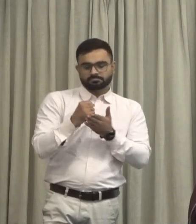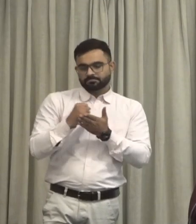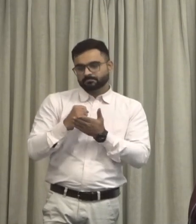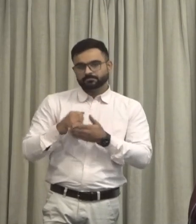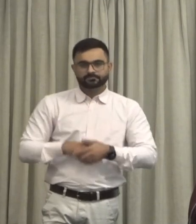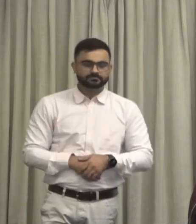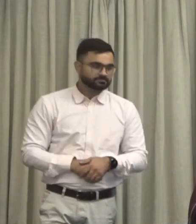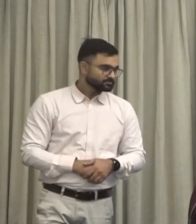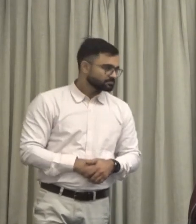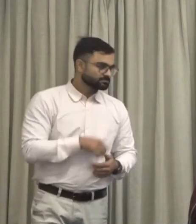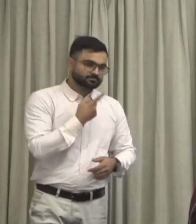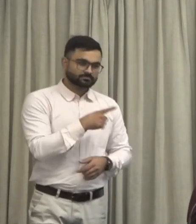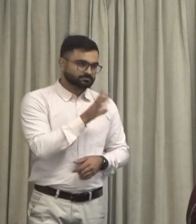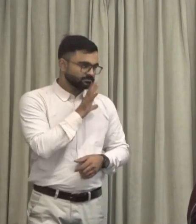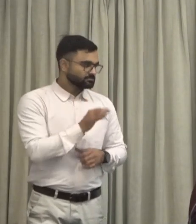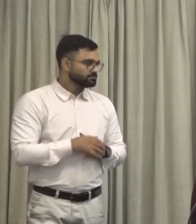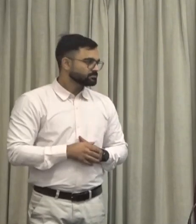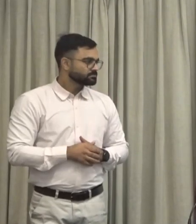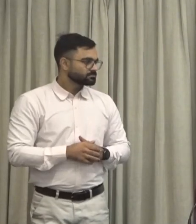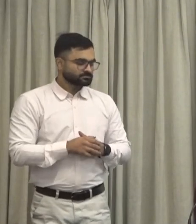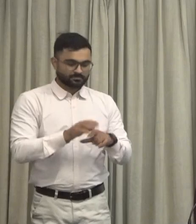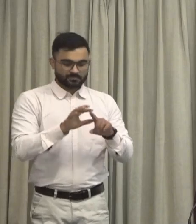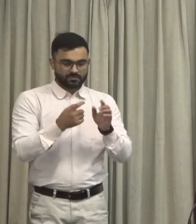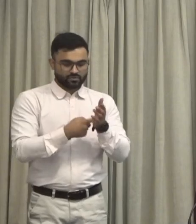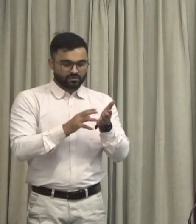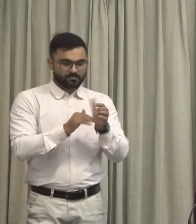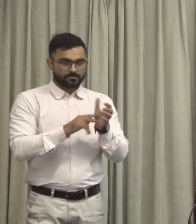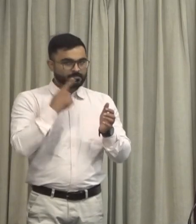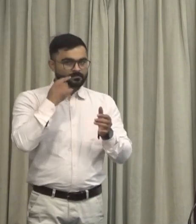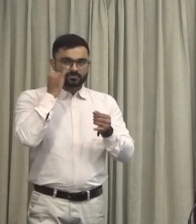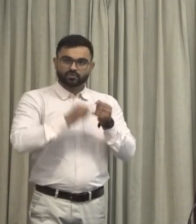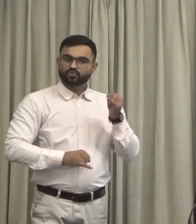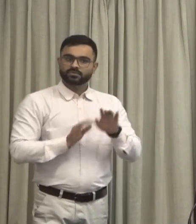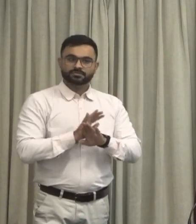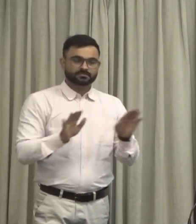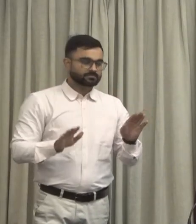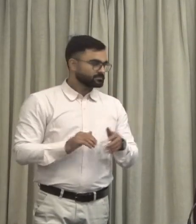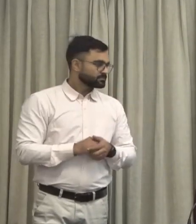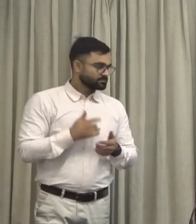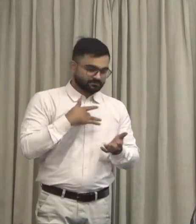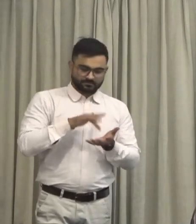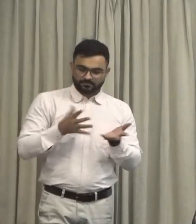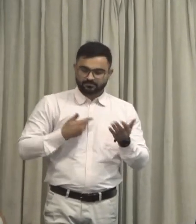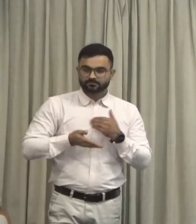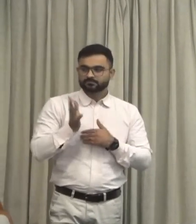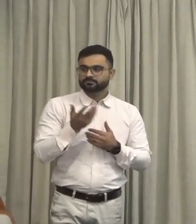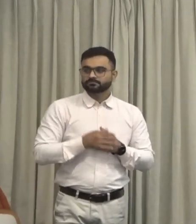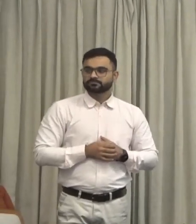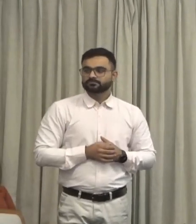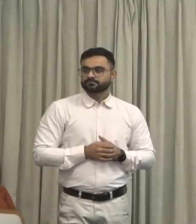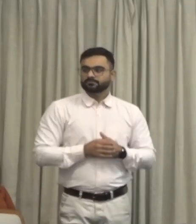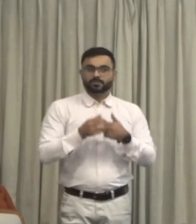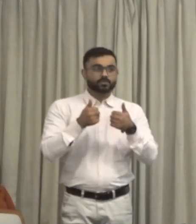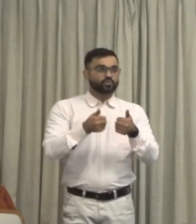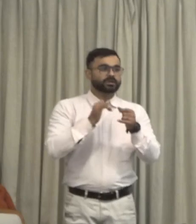practice. Absolutely, Dr. Sushma. Dr. Mani, last words. See, where do we go from here? The